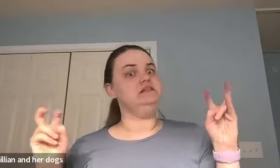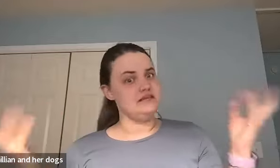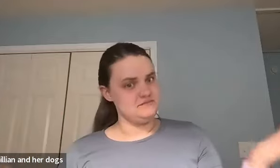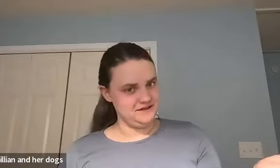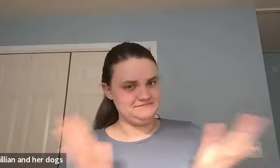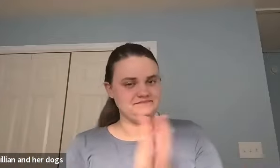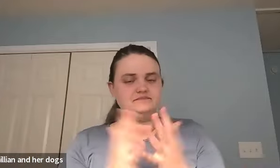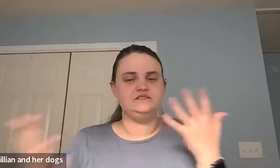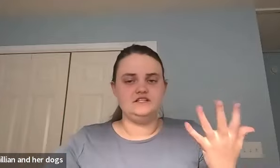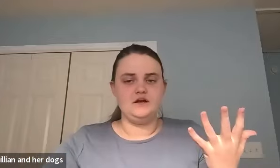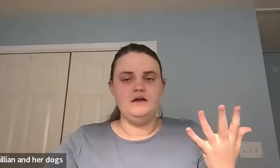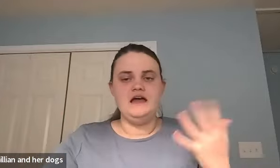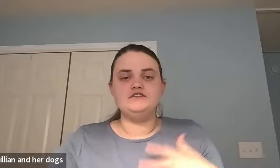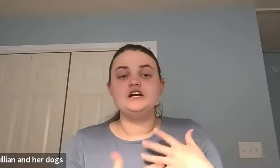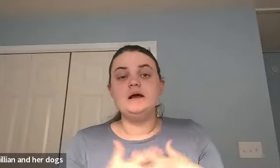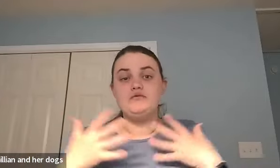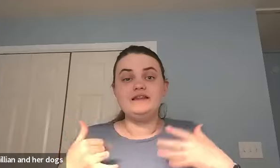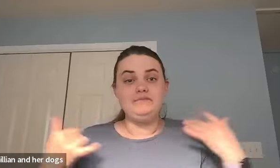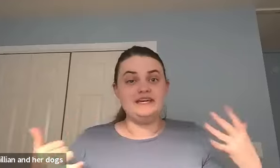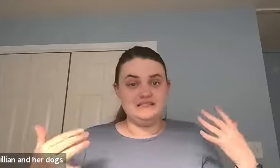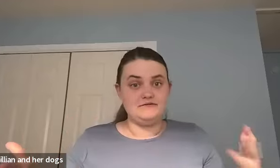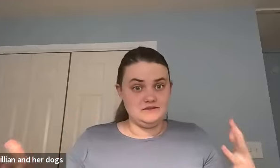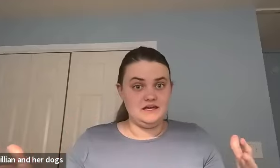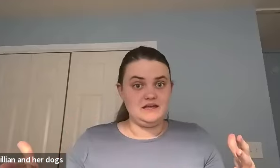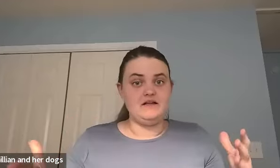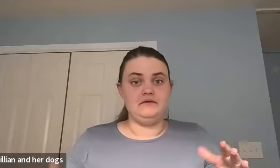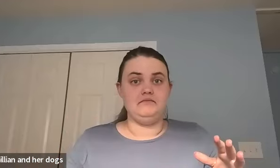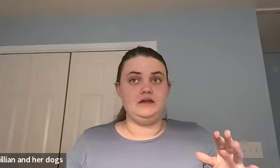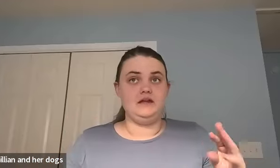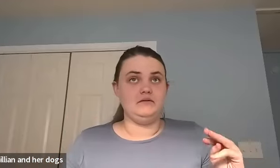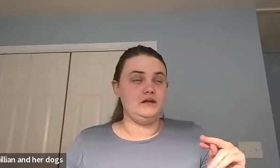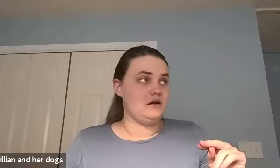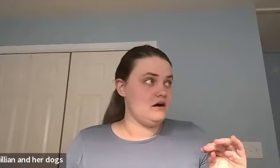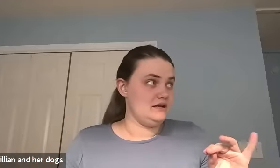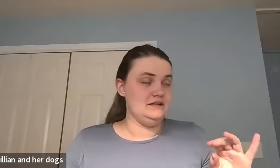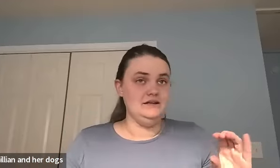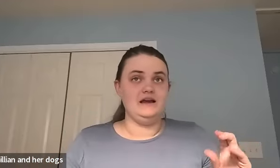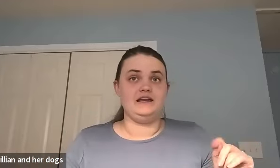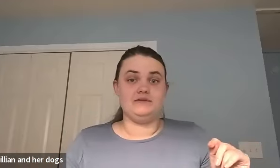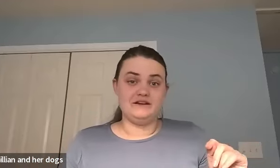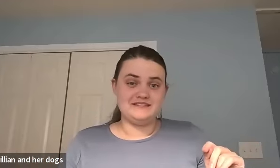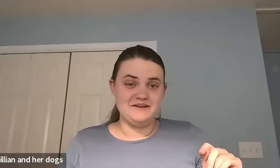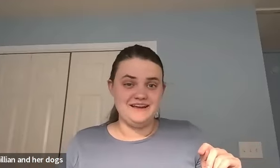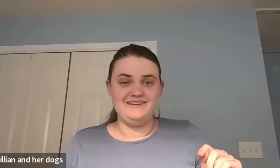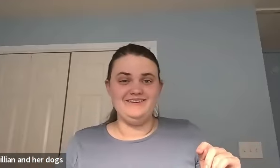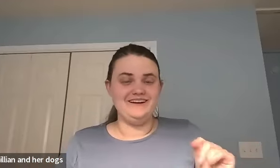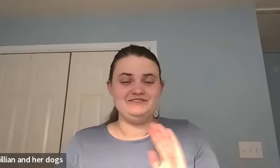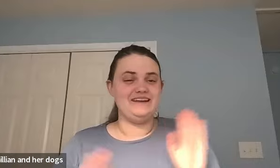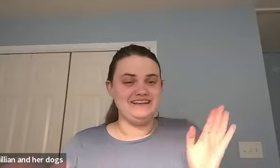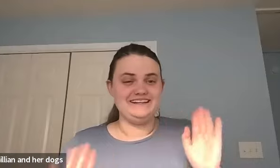same thing. So if you're talking about a really big different thing like manicotti, can I pronounce that right? Oh, I do not need